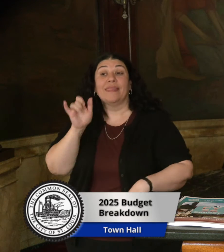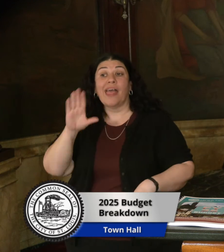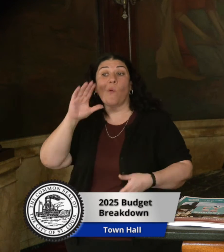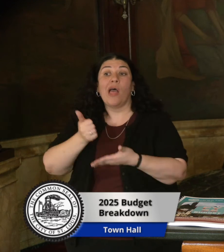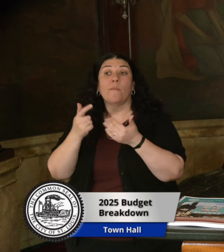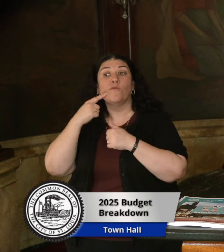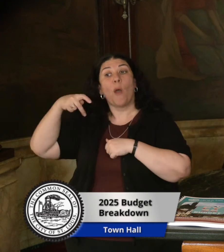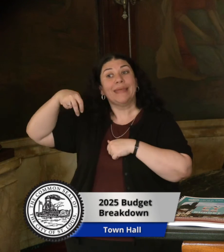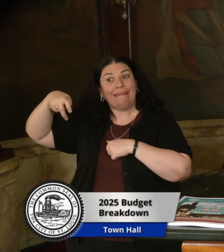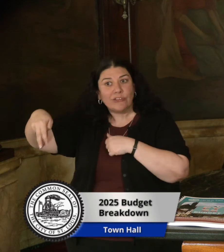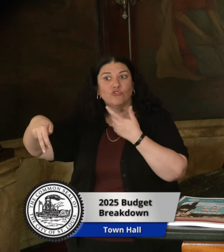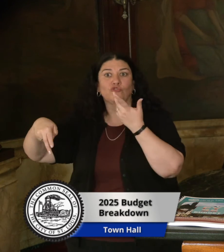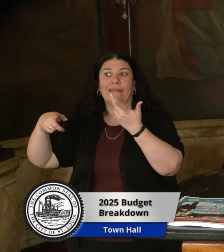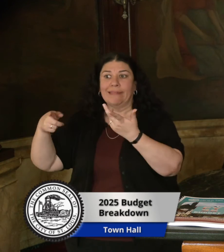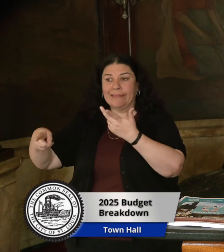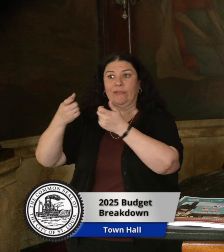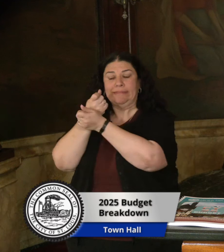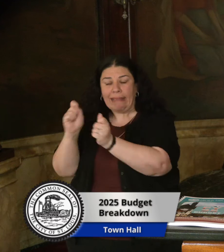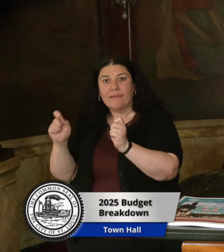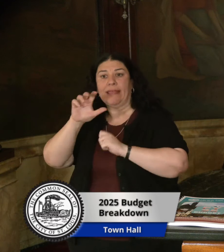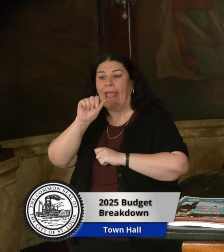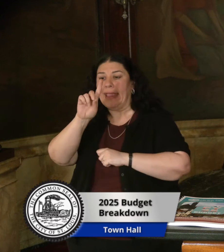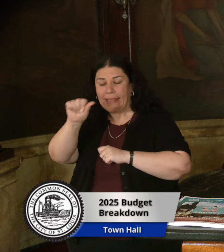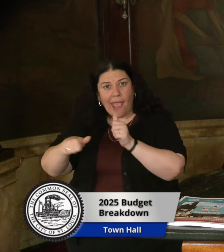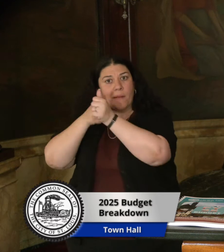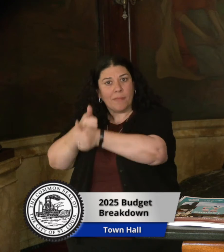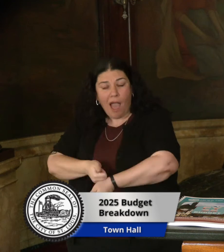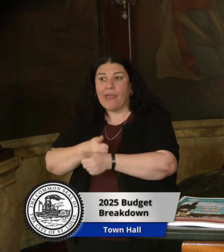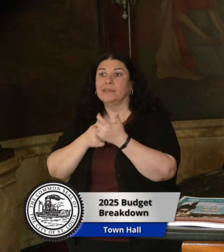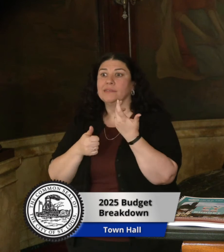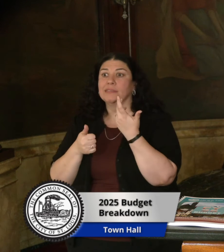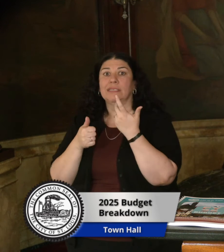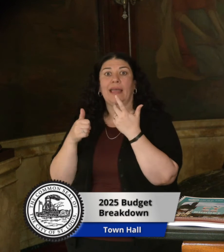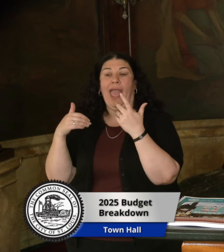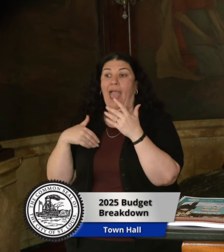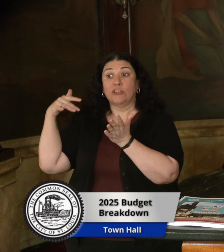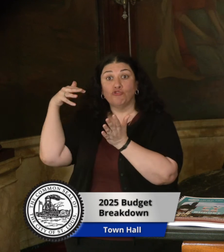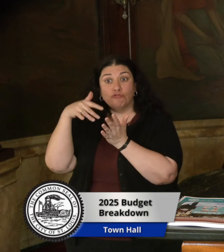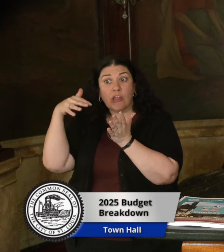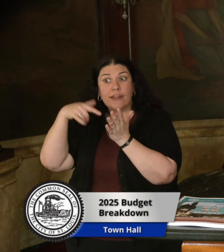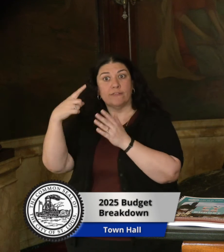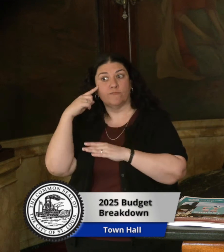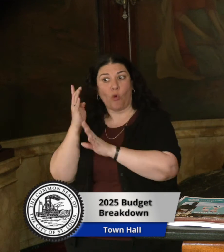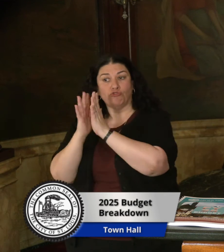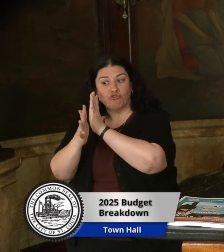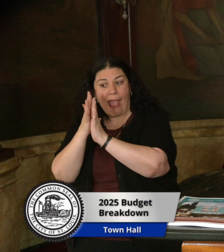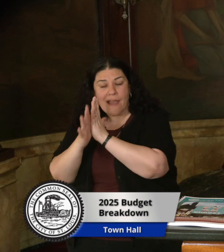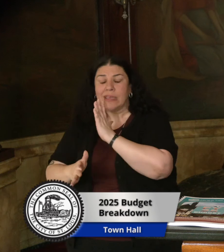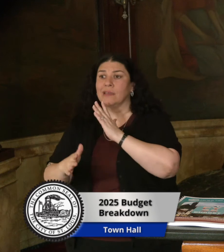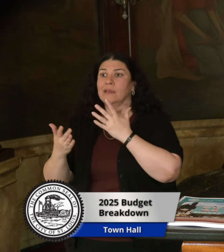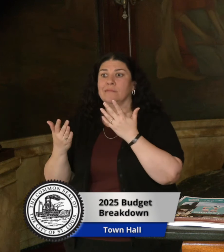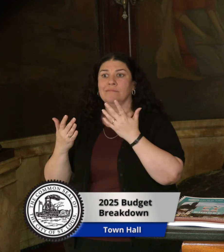pedestrian safety improvements, ADA compliance, implementation of completed traffic studies, improvements to dangerous